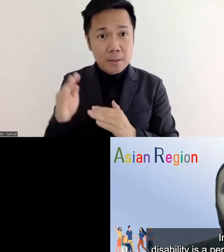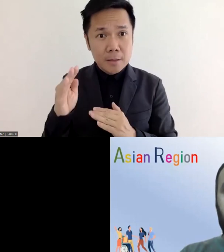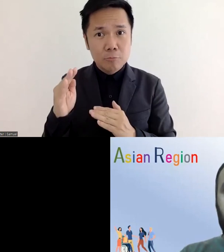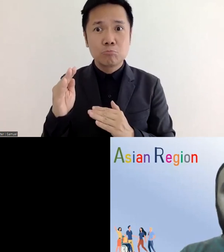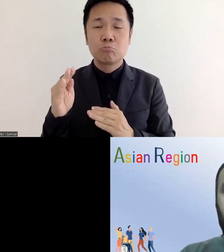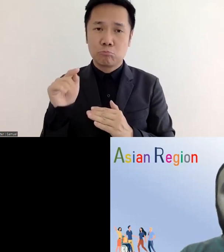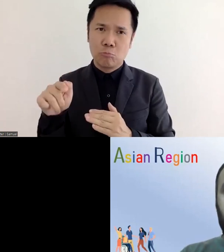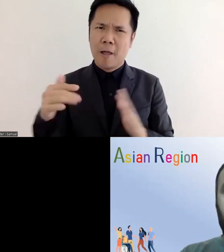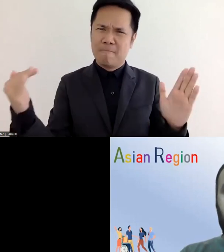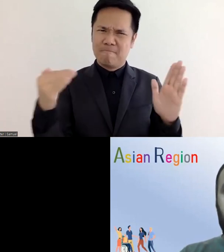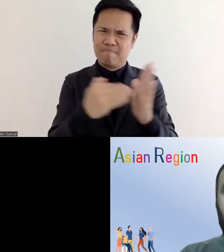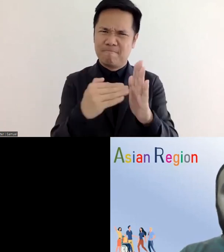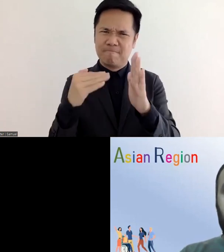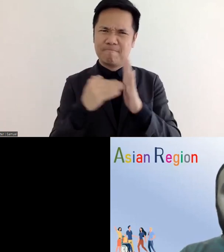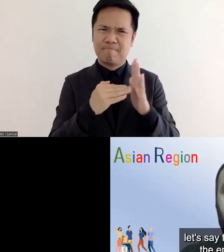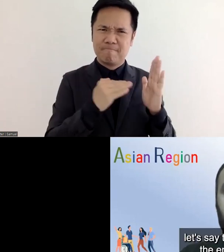to